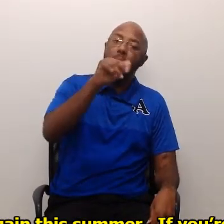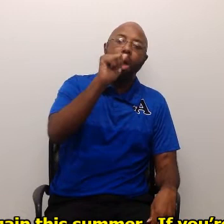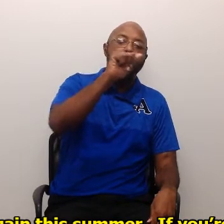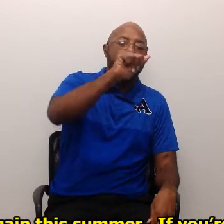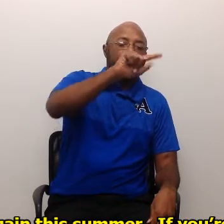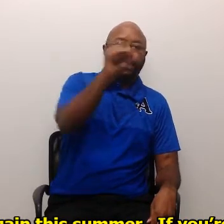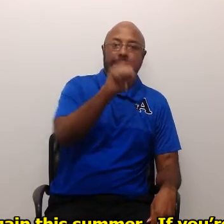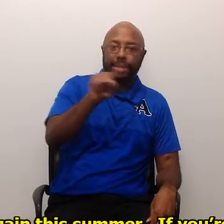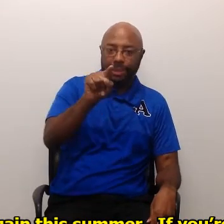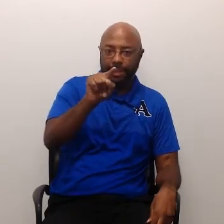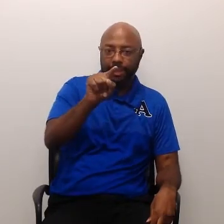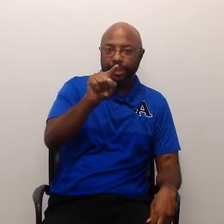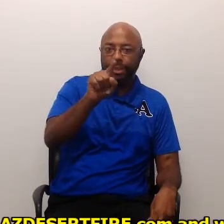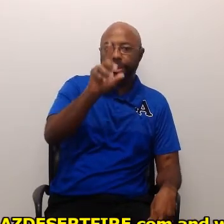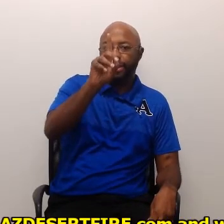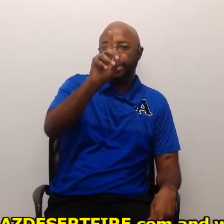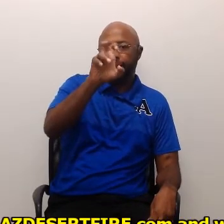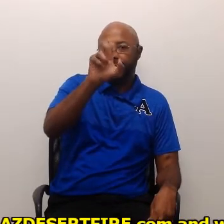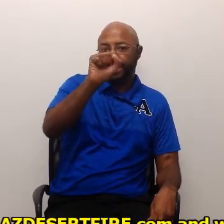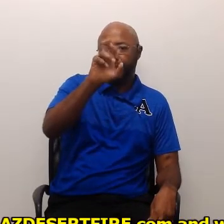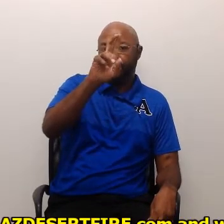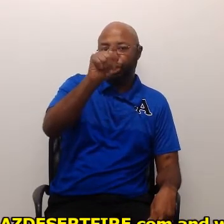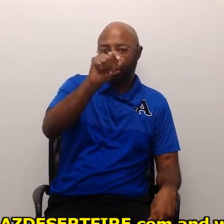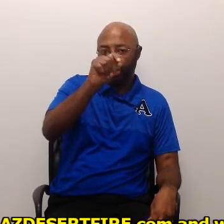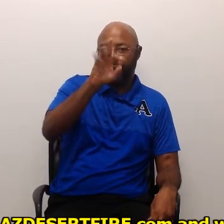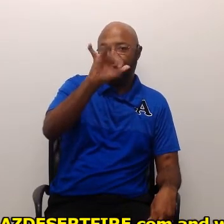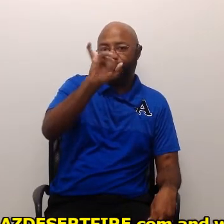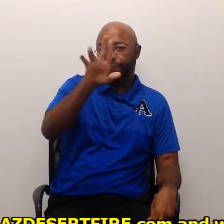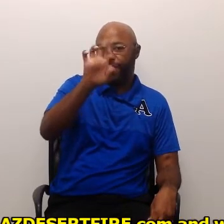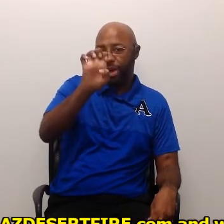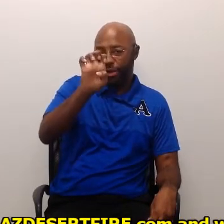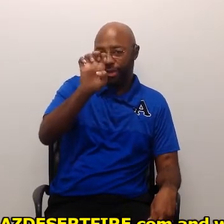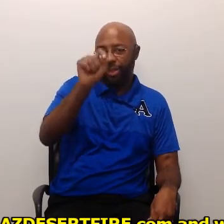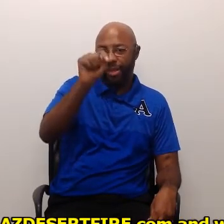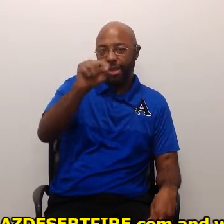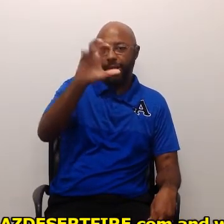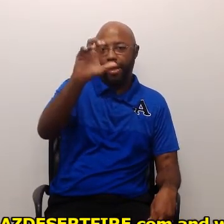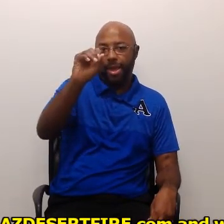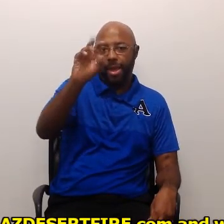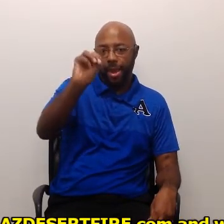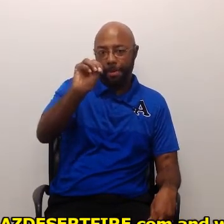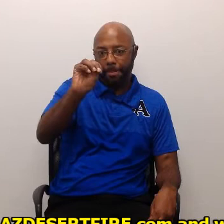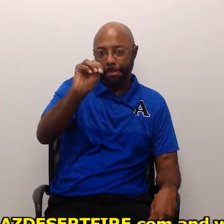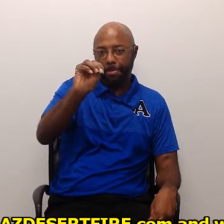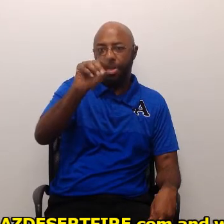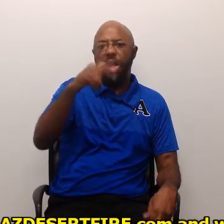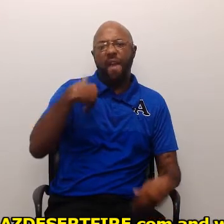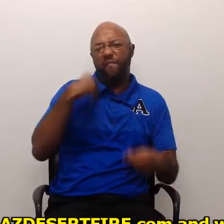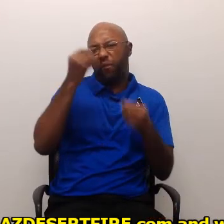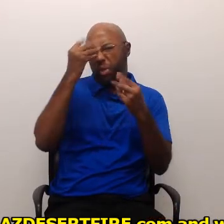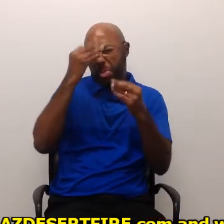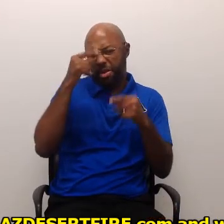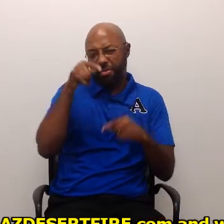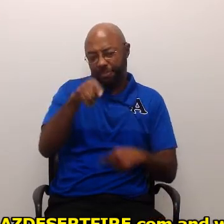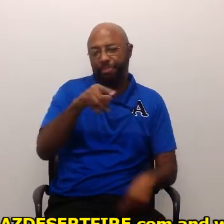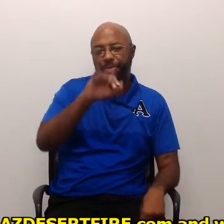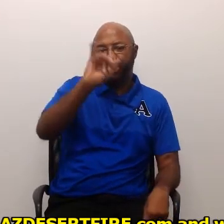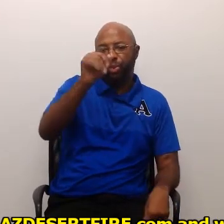swdoc.org or go to Arizona Desert storm.com, and we